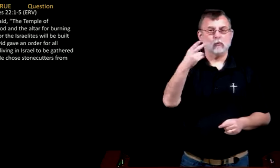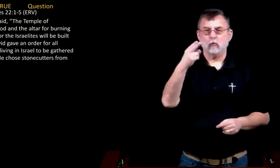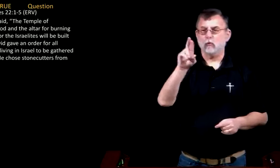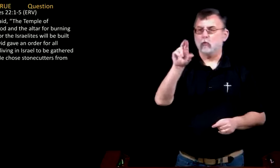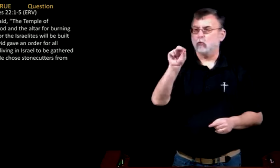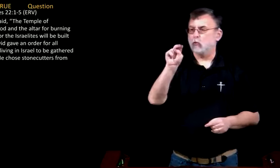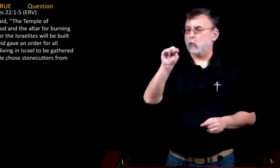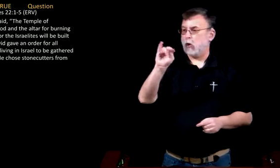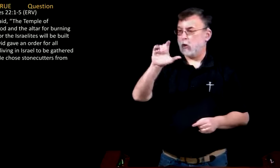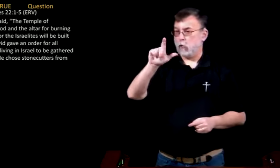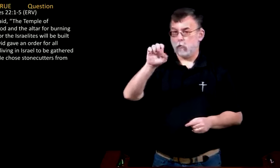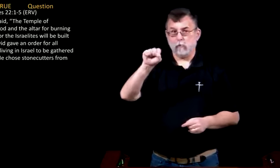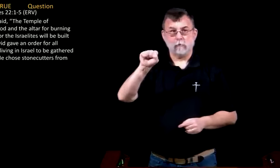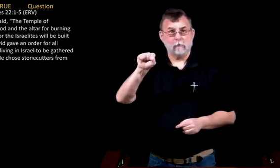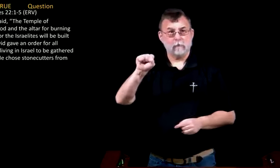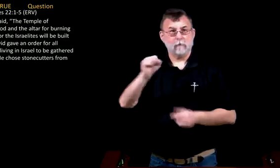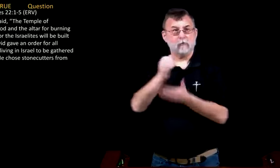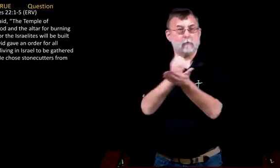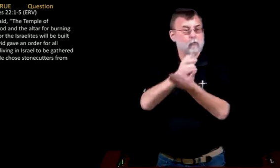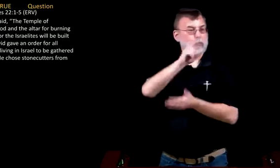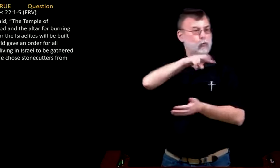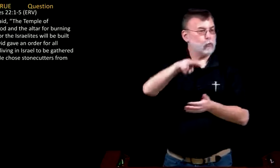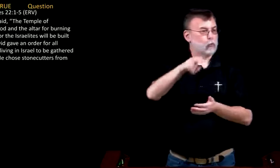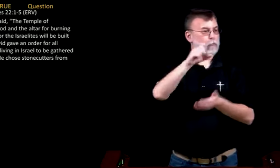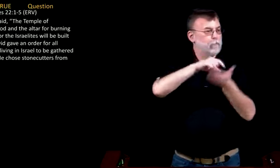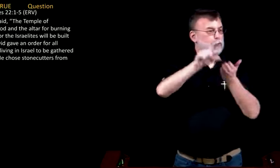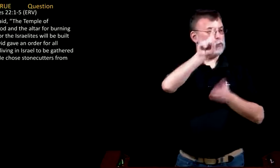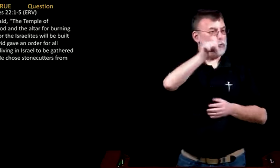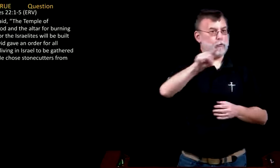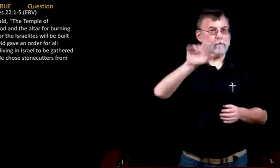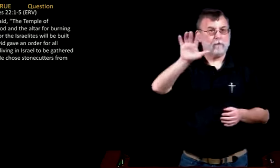From 1 Chronicles, chapter 22, verses 1 through 5,